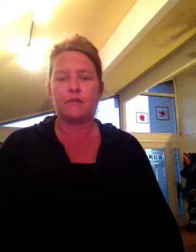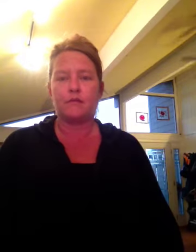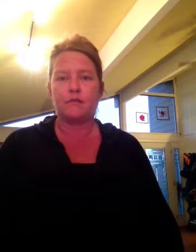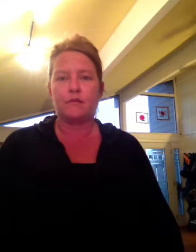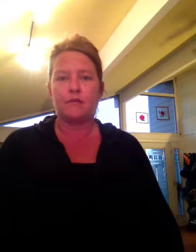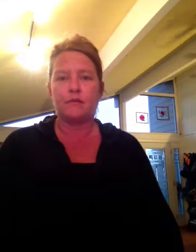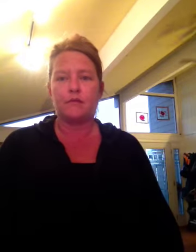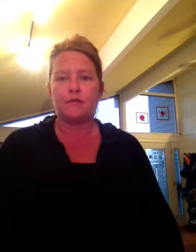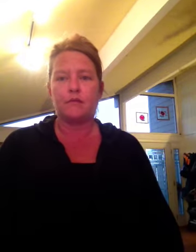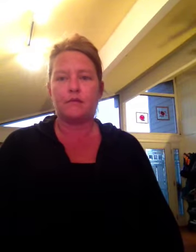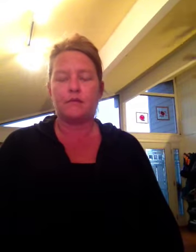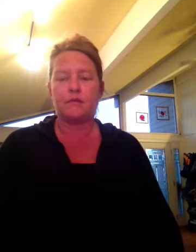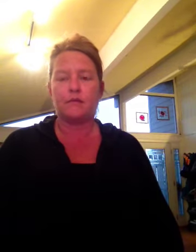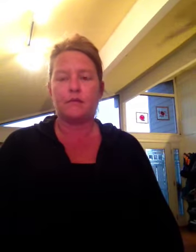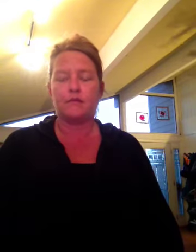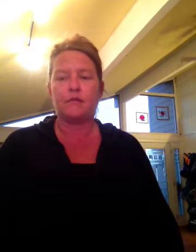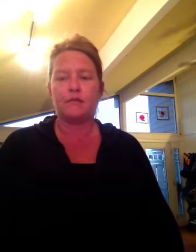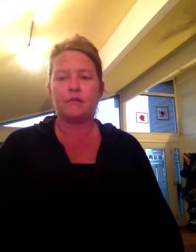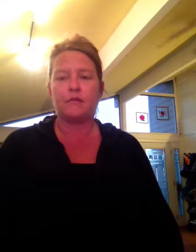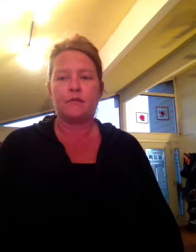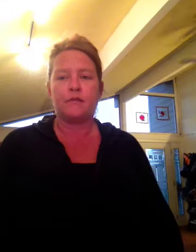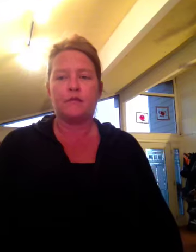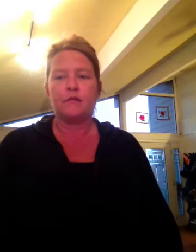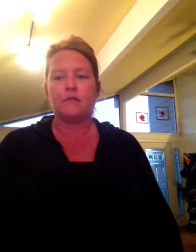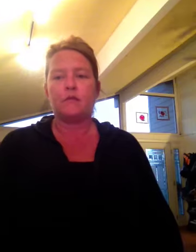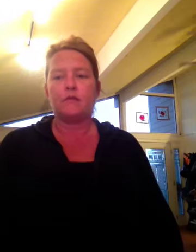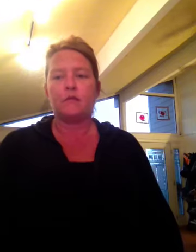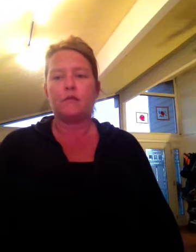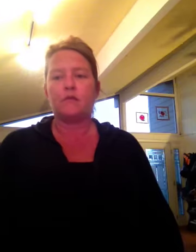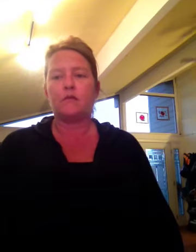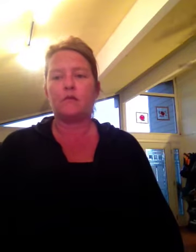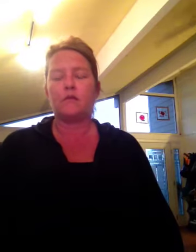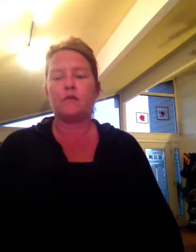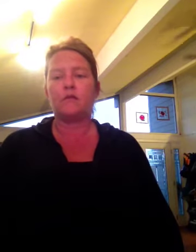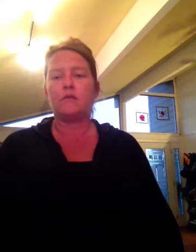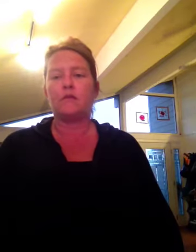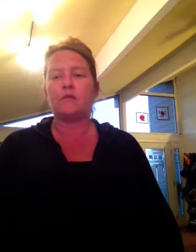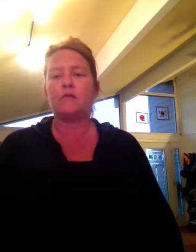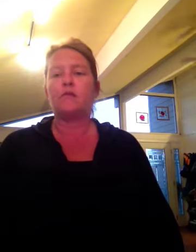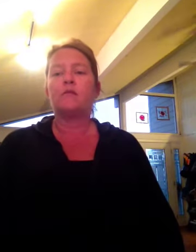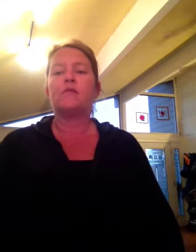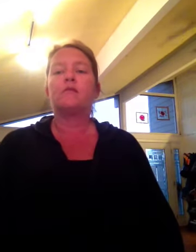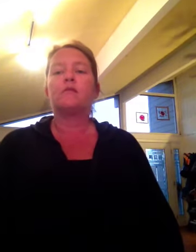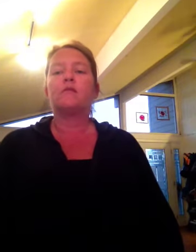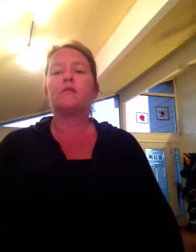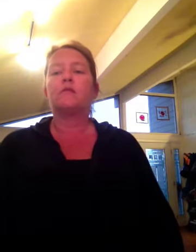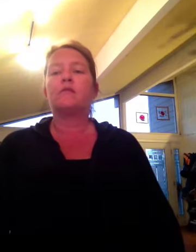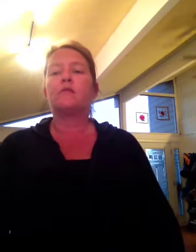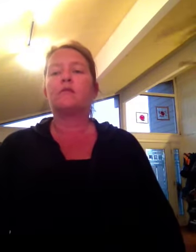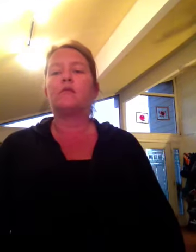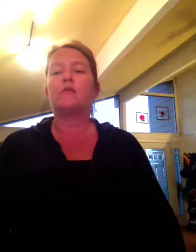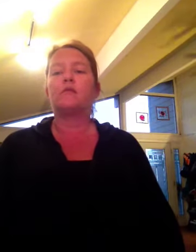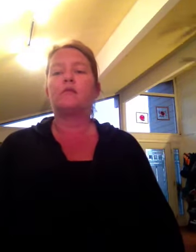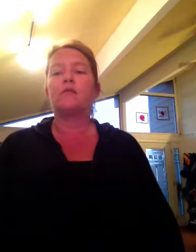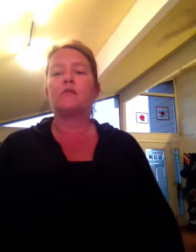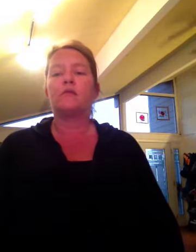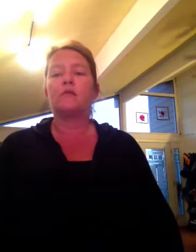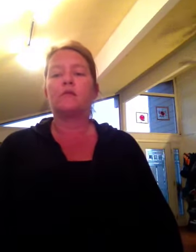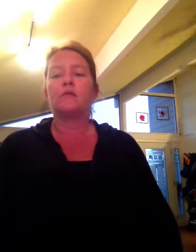We need to know some of the expenses just to make sure to see how much you qualify. So with your husband being sick, does